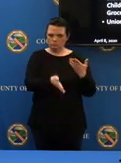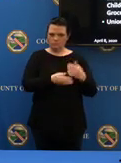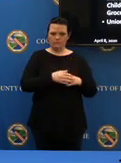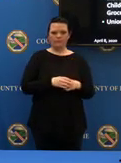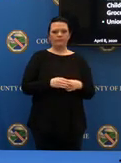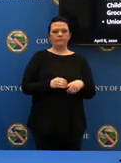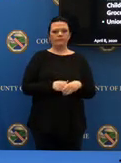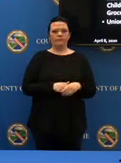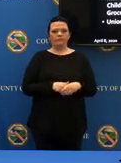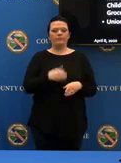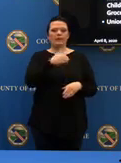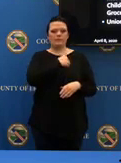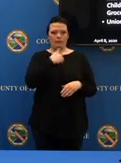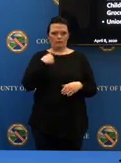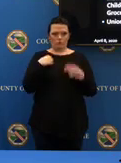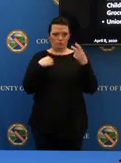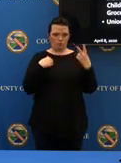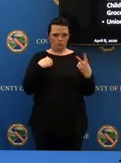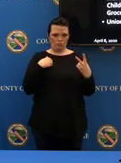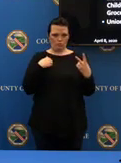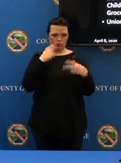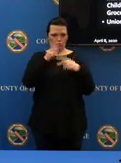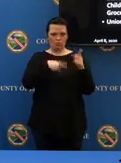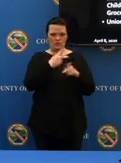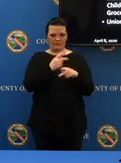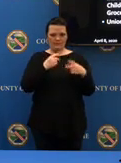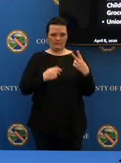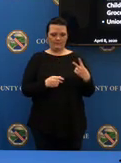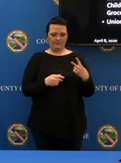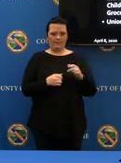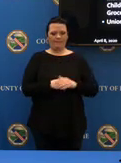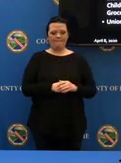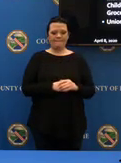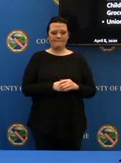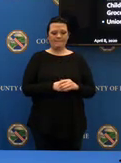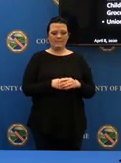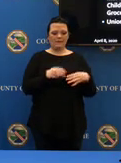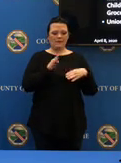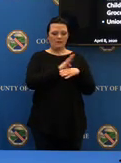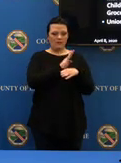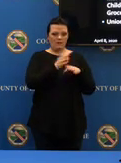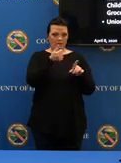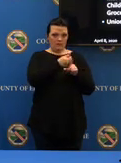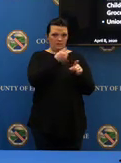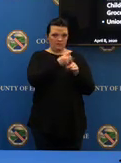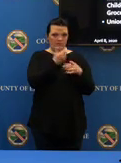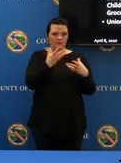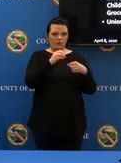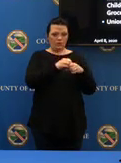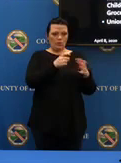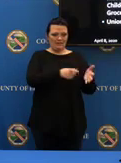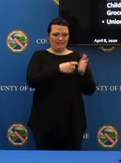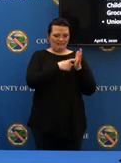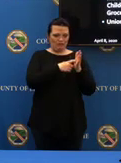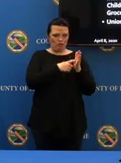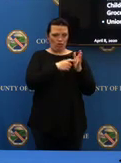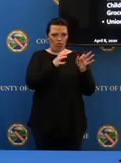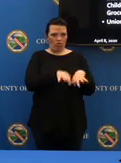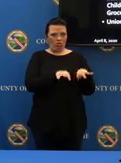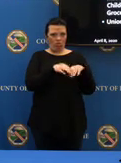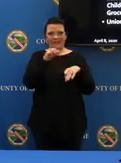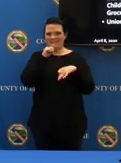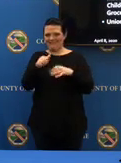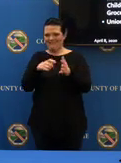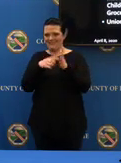membership, there are two different types of ways of doing it. With businesses themselves, including essential and non-essential